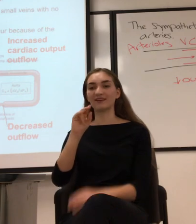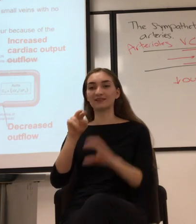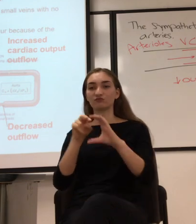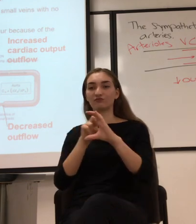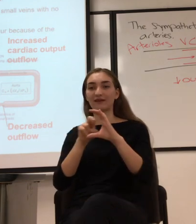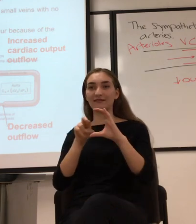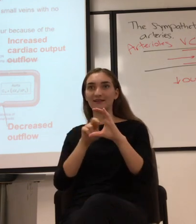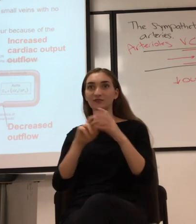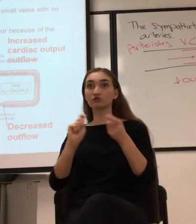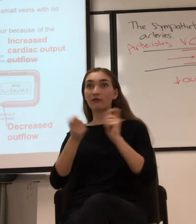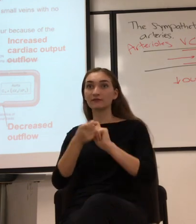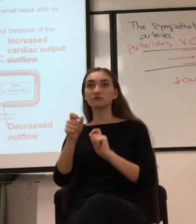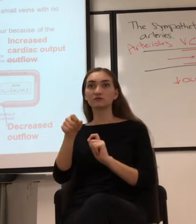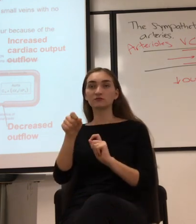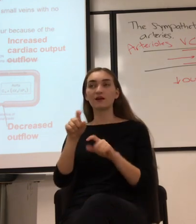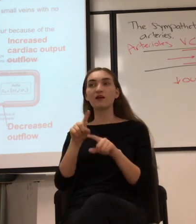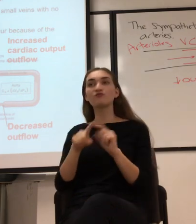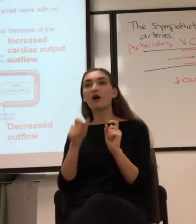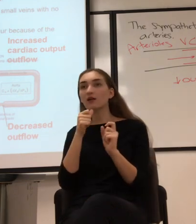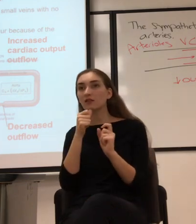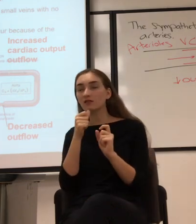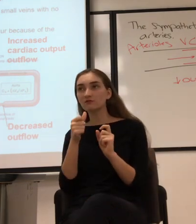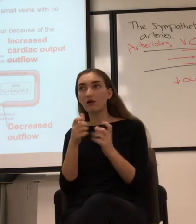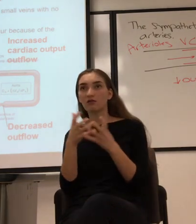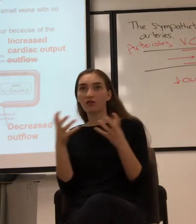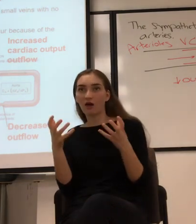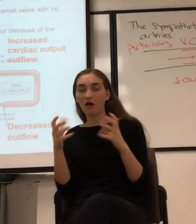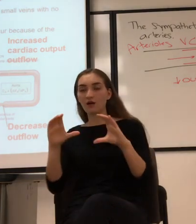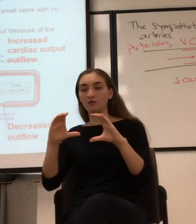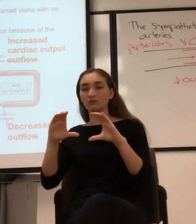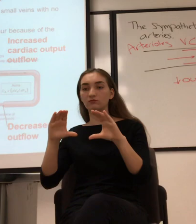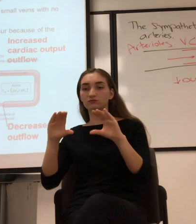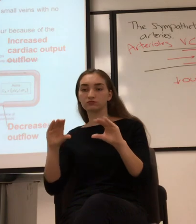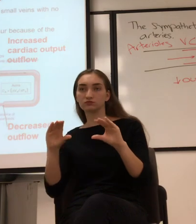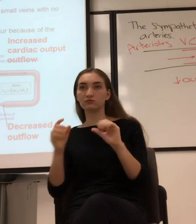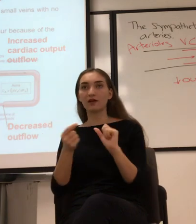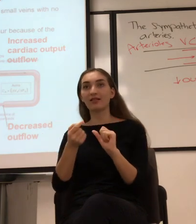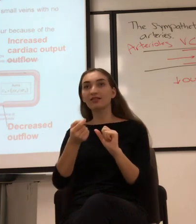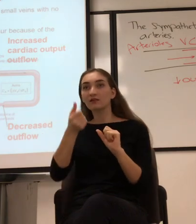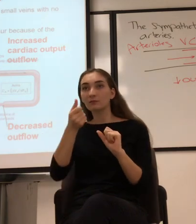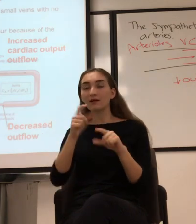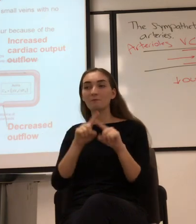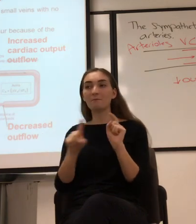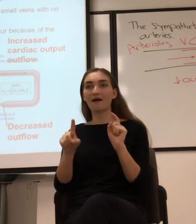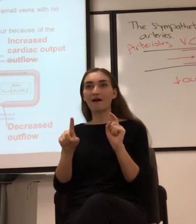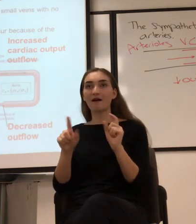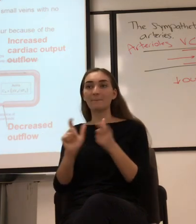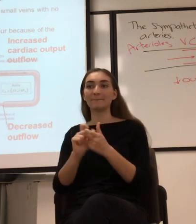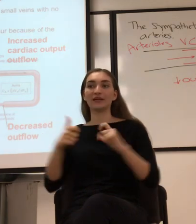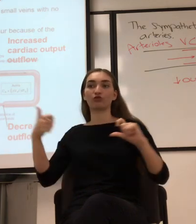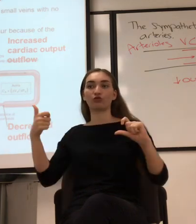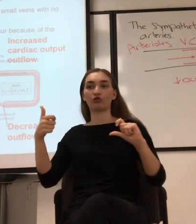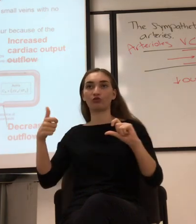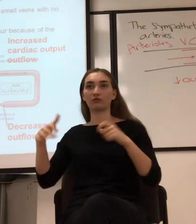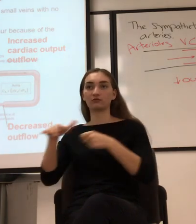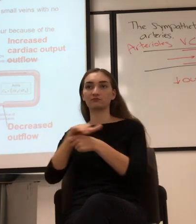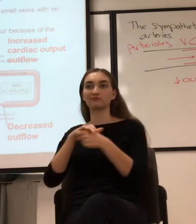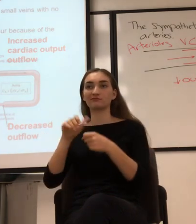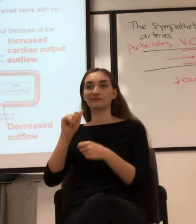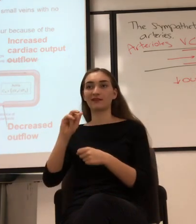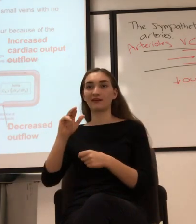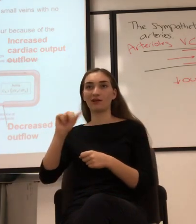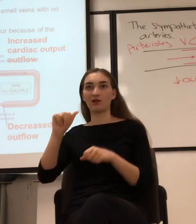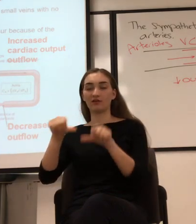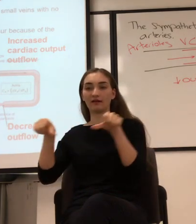Okay, but not very much, right? It's just a smaller change over a larger area, change in radius. You're